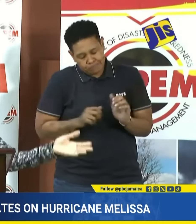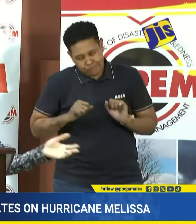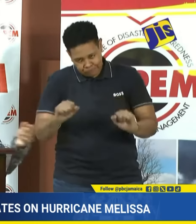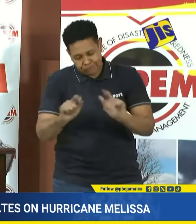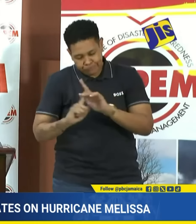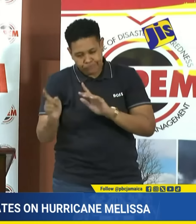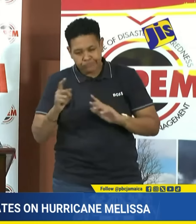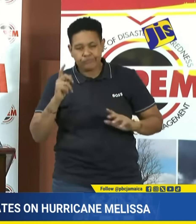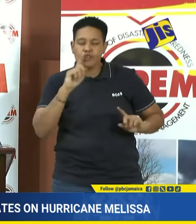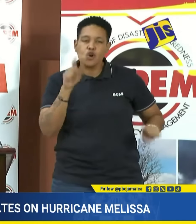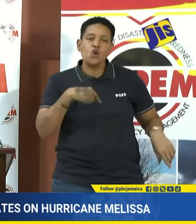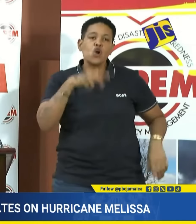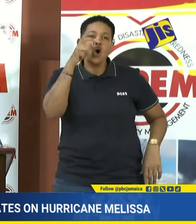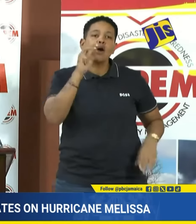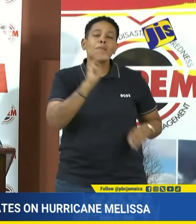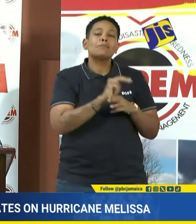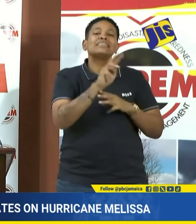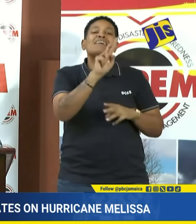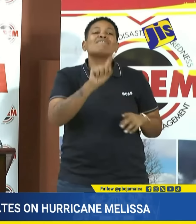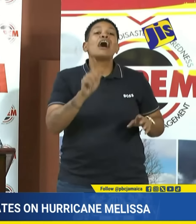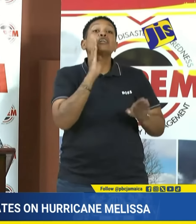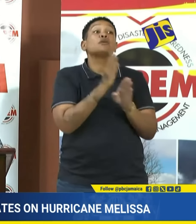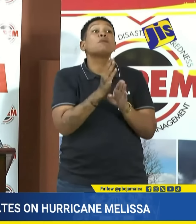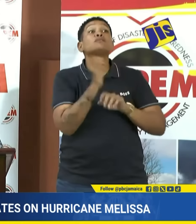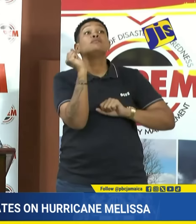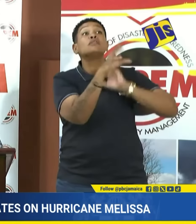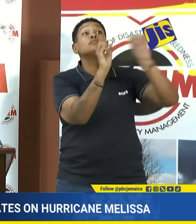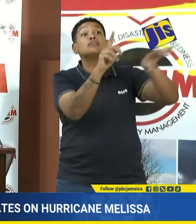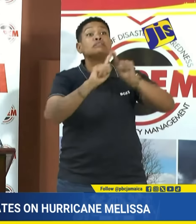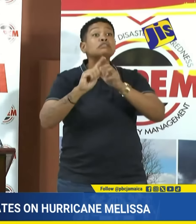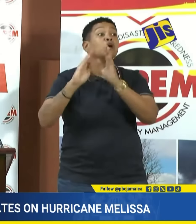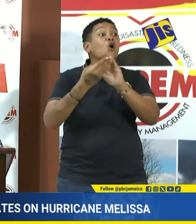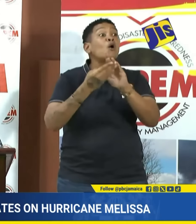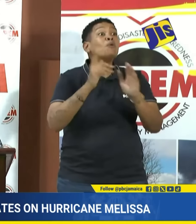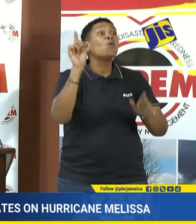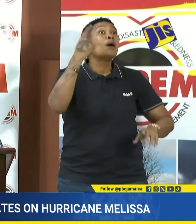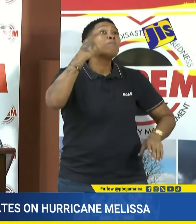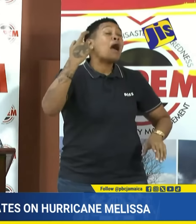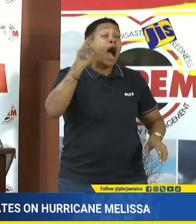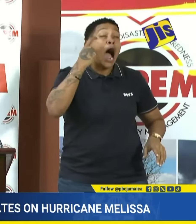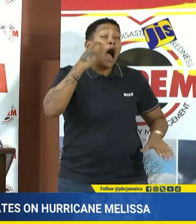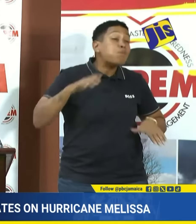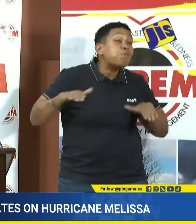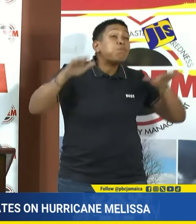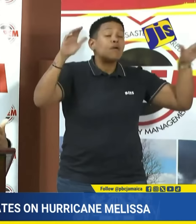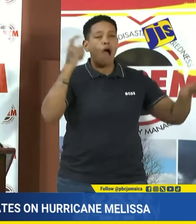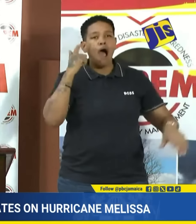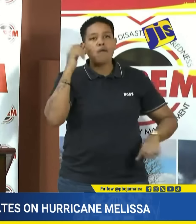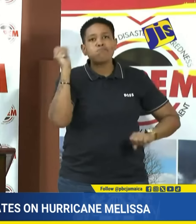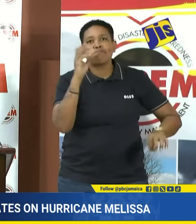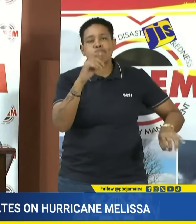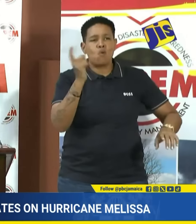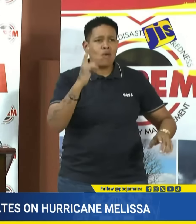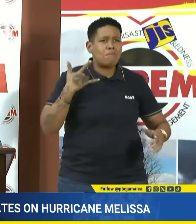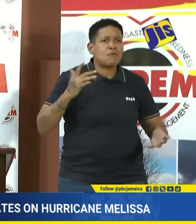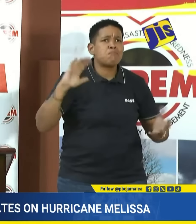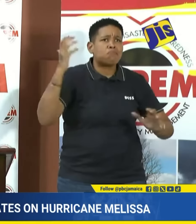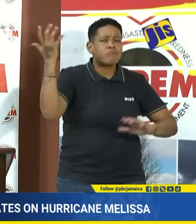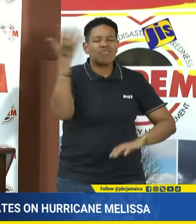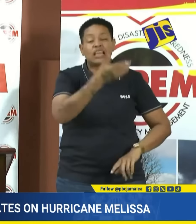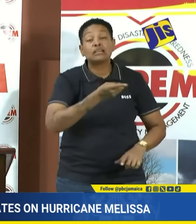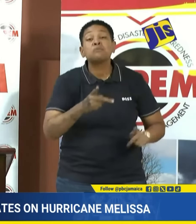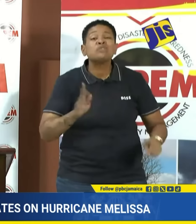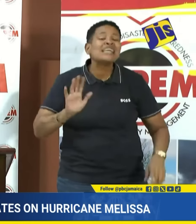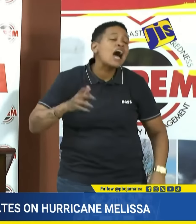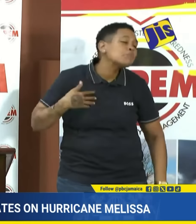and you would have heard from Minister Vaz that buses were sent to particularly vulnerable areas. Individuals at that time yesterday did